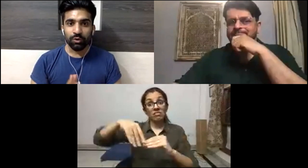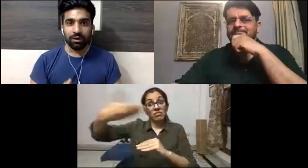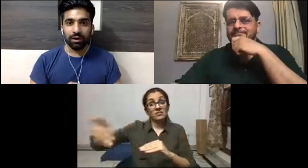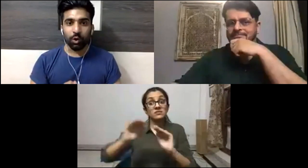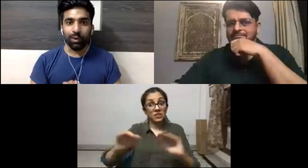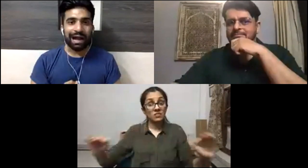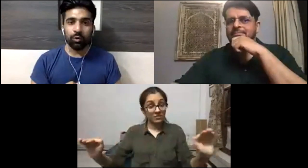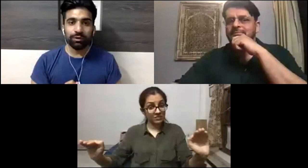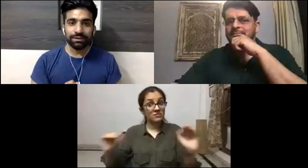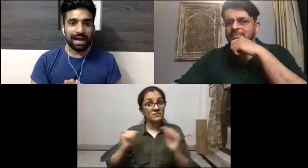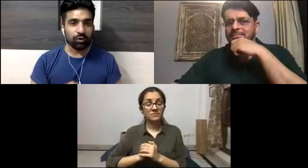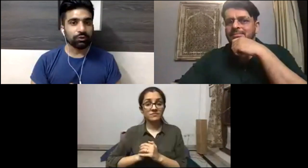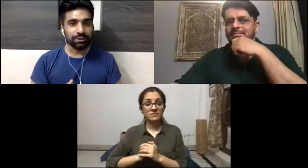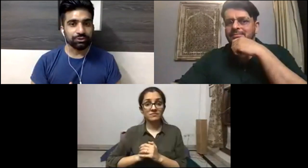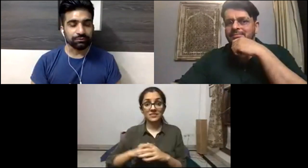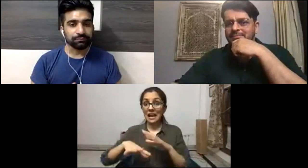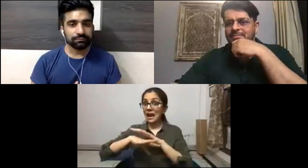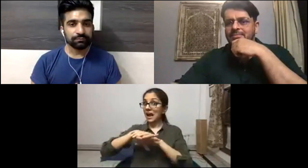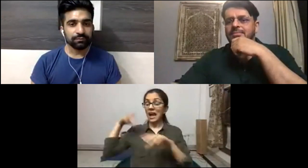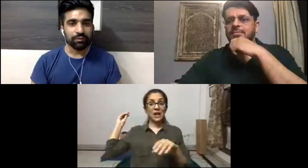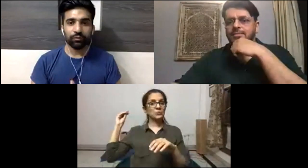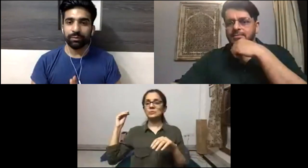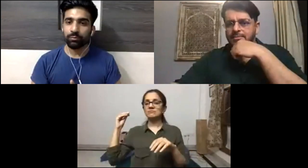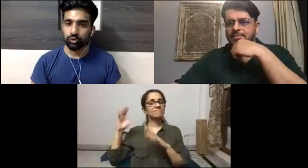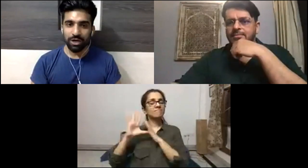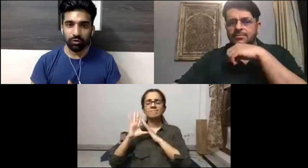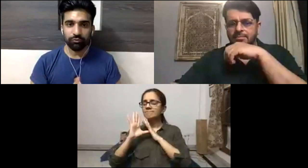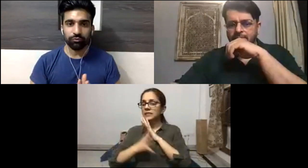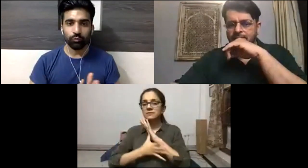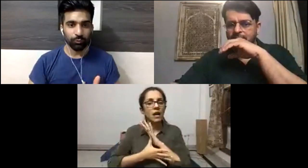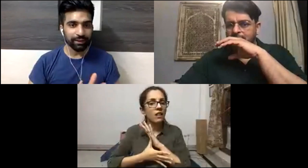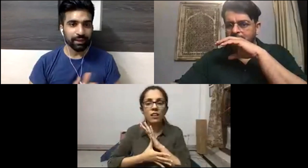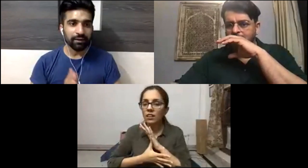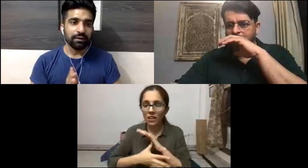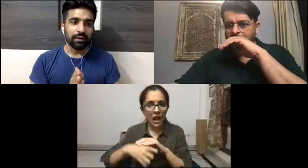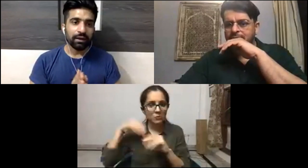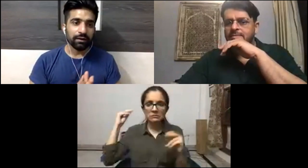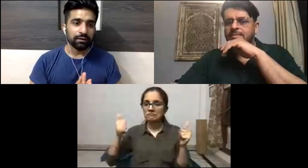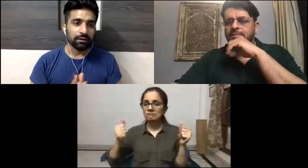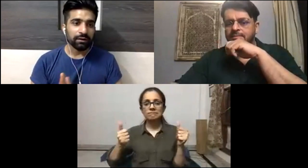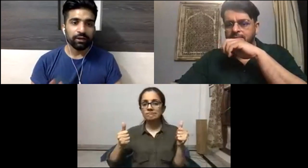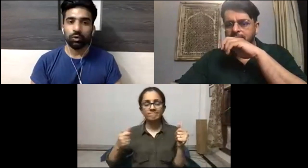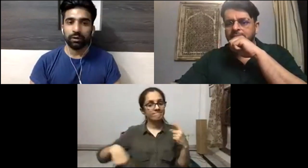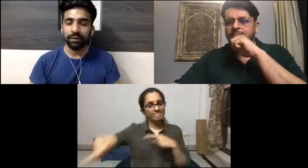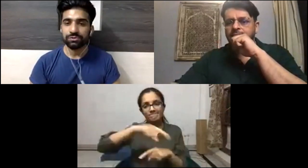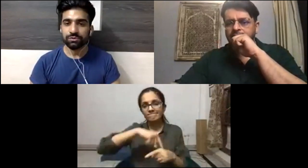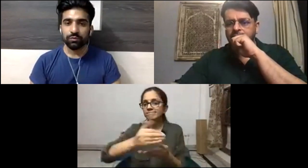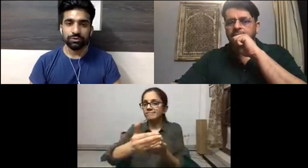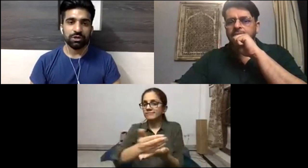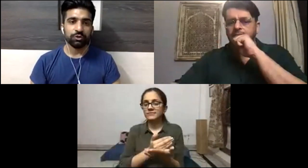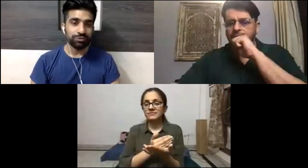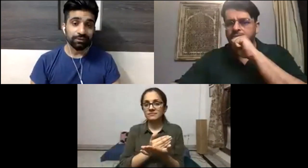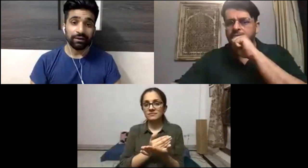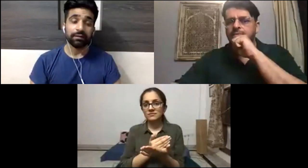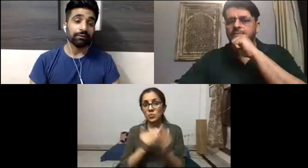So going out is out of the question. We have to make most out of what we can, and indoor games which